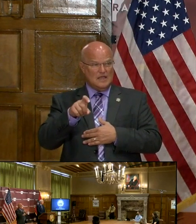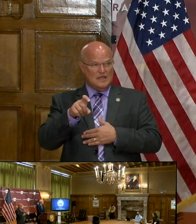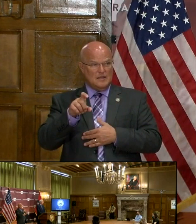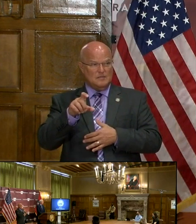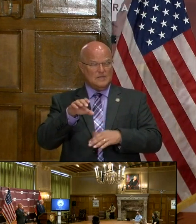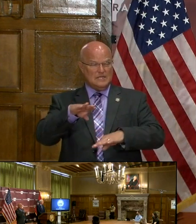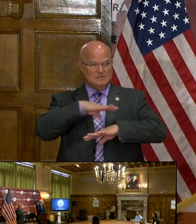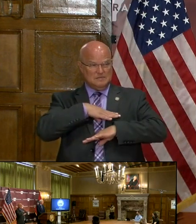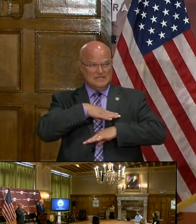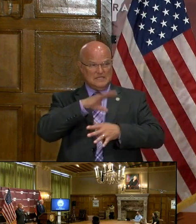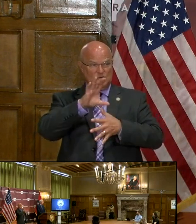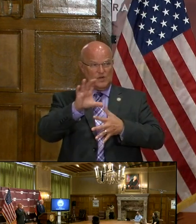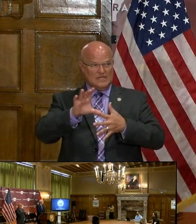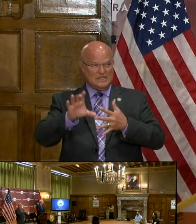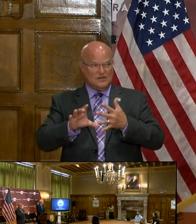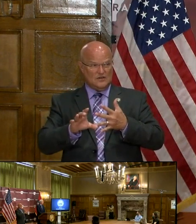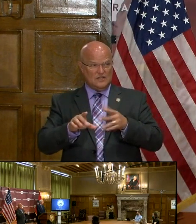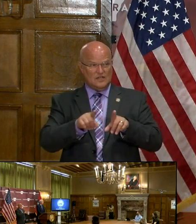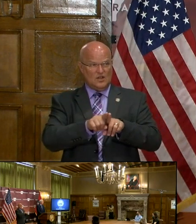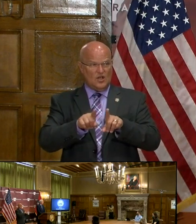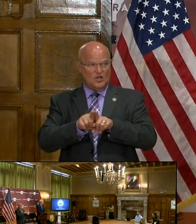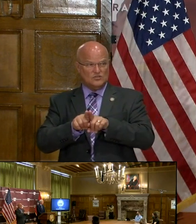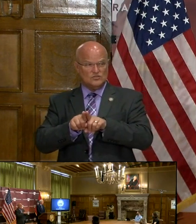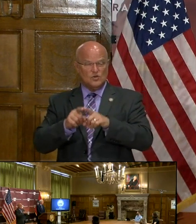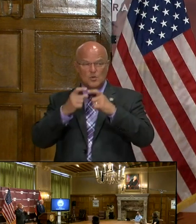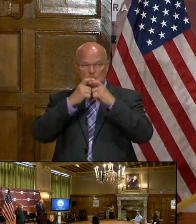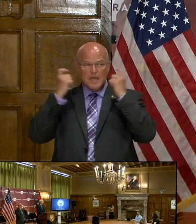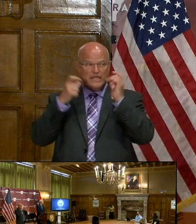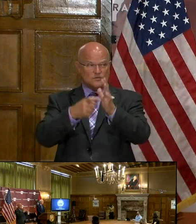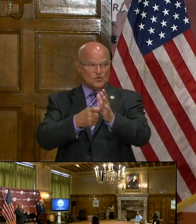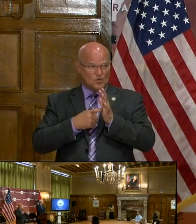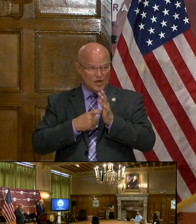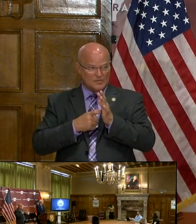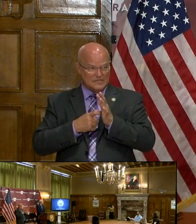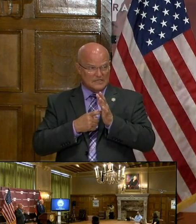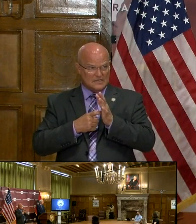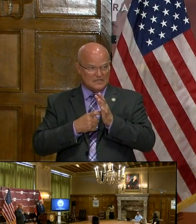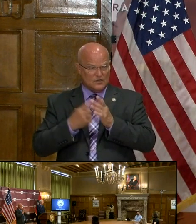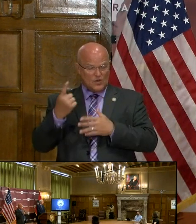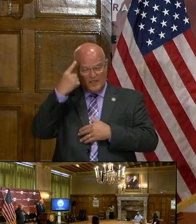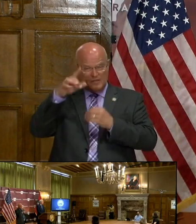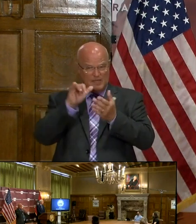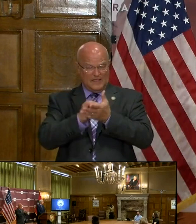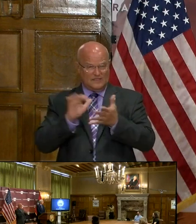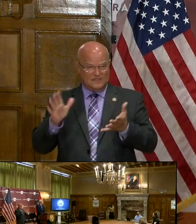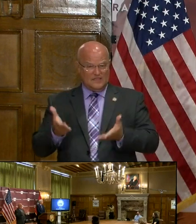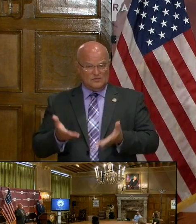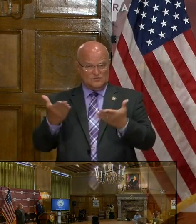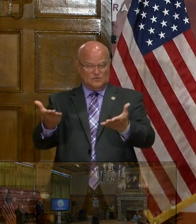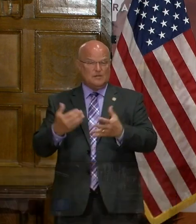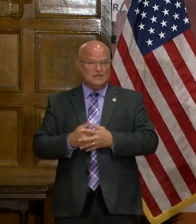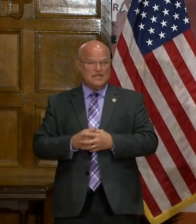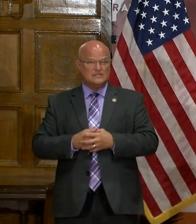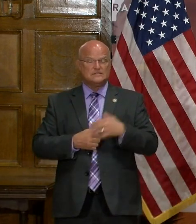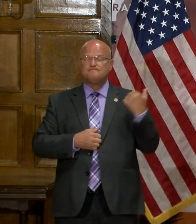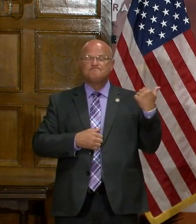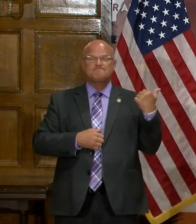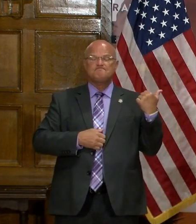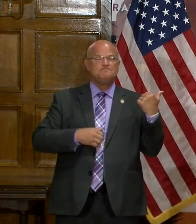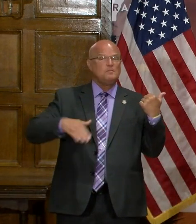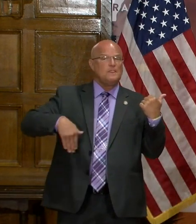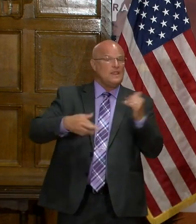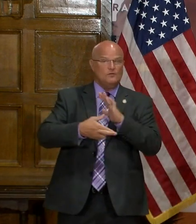criteria for their cases, and also a universal mask requirement. I was just wondering what you think about their statement. Well, I